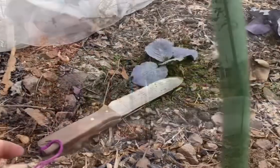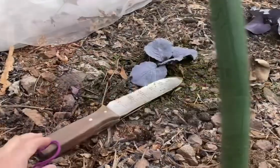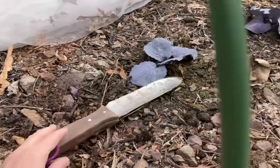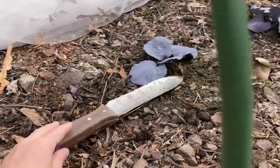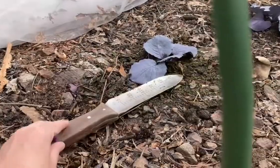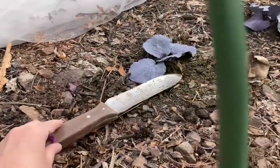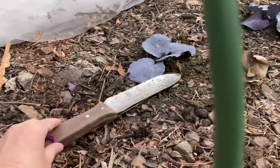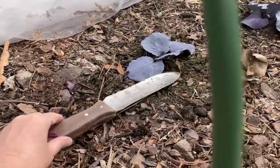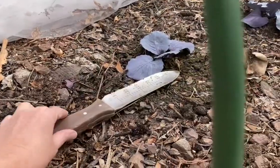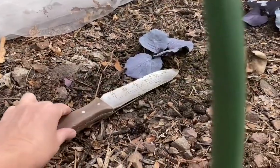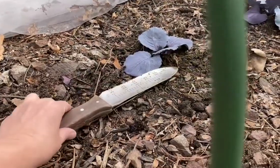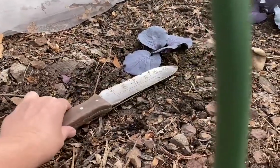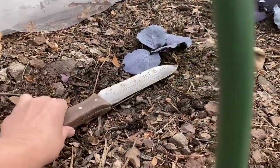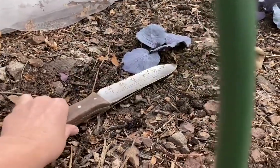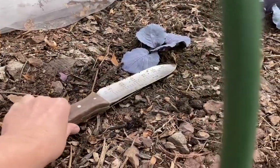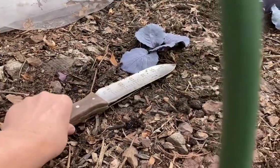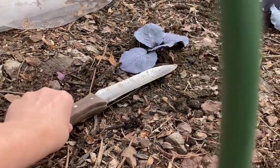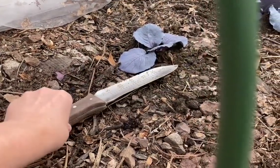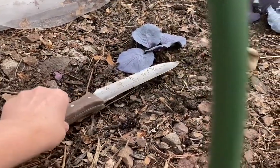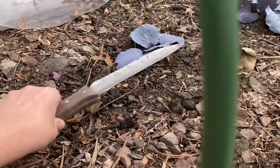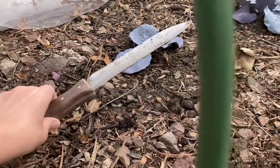from the edge.